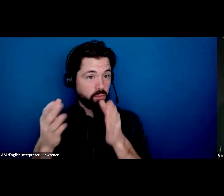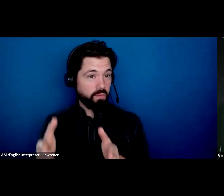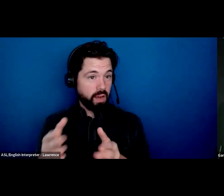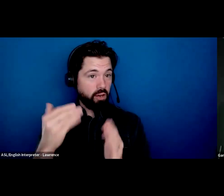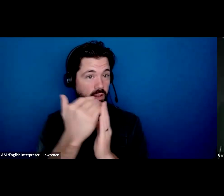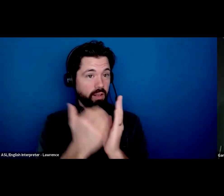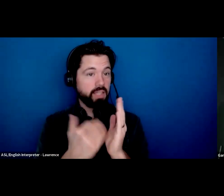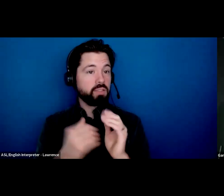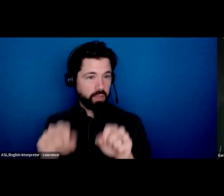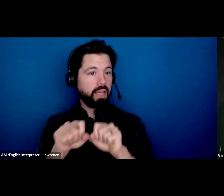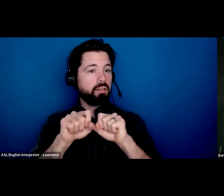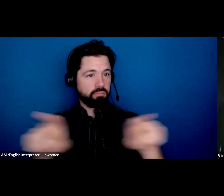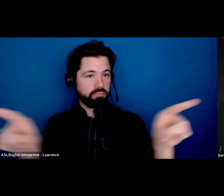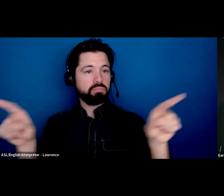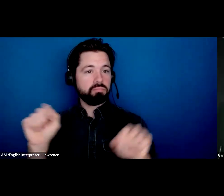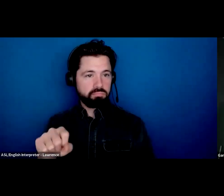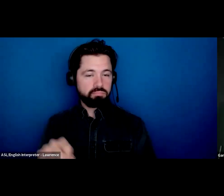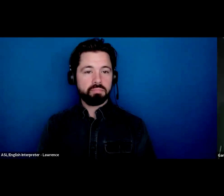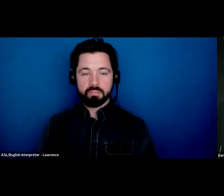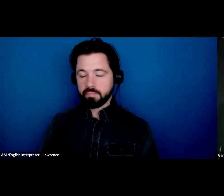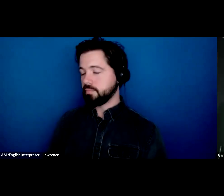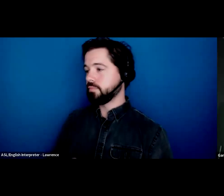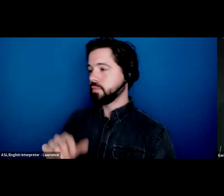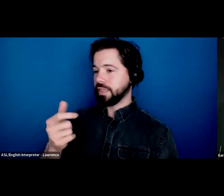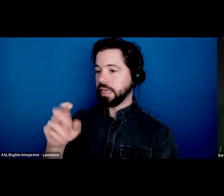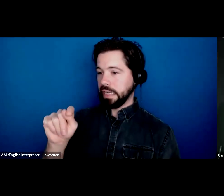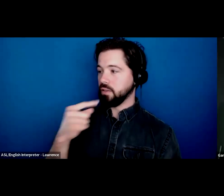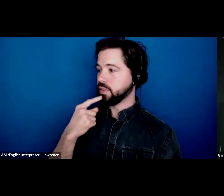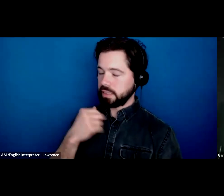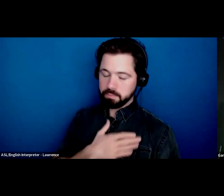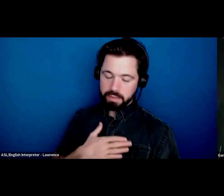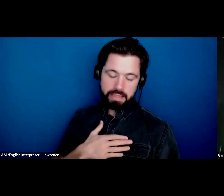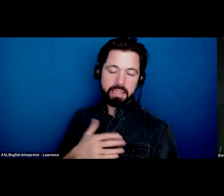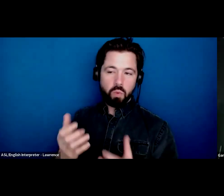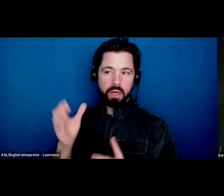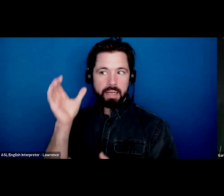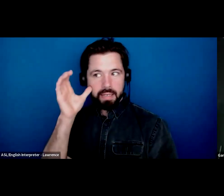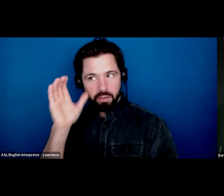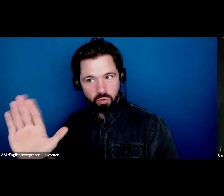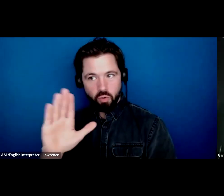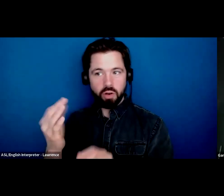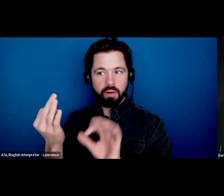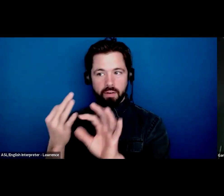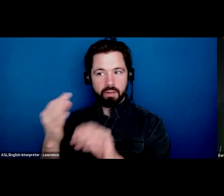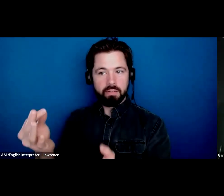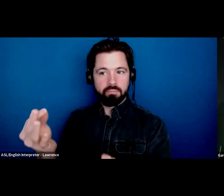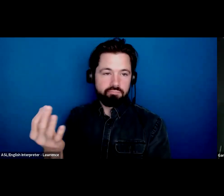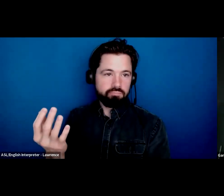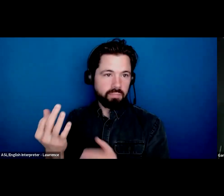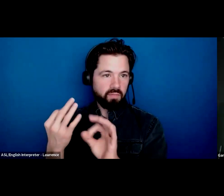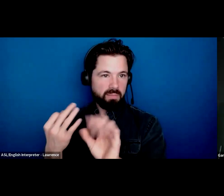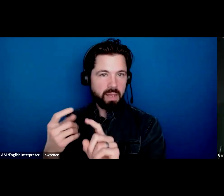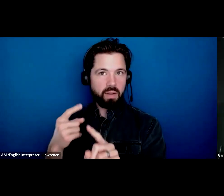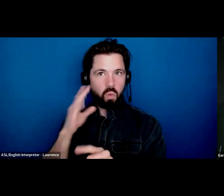Yeah. one. So please give us your input. It's important. We want it. It's going to help us in prioritizing what we do in the